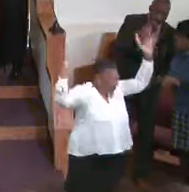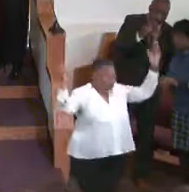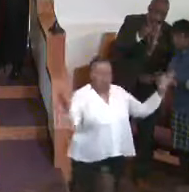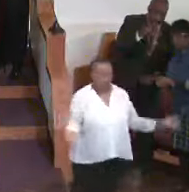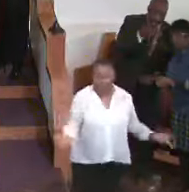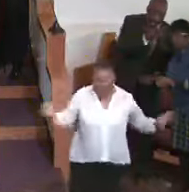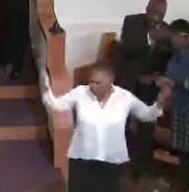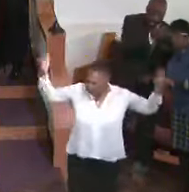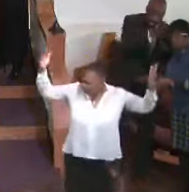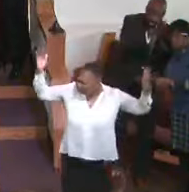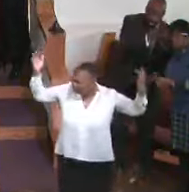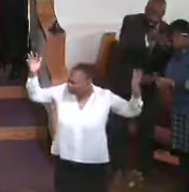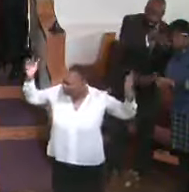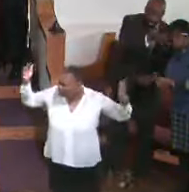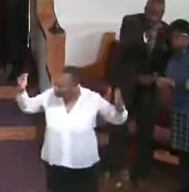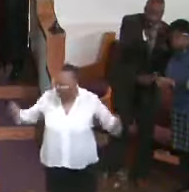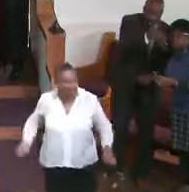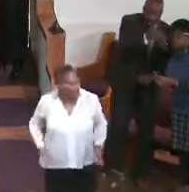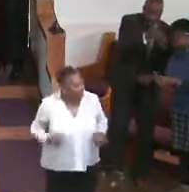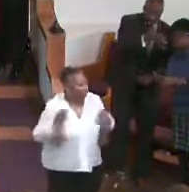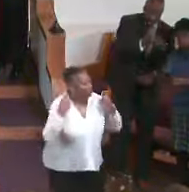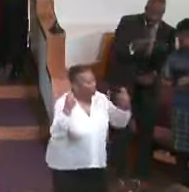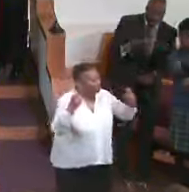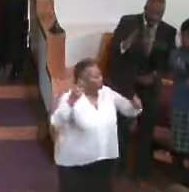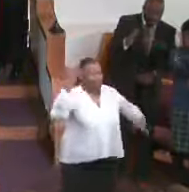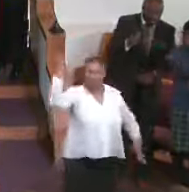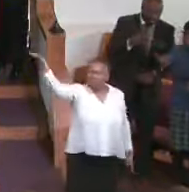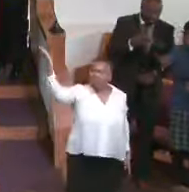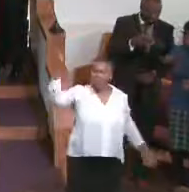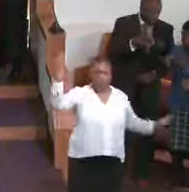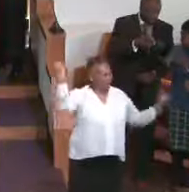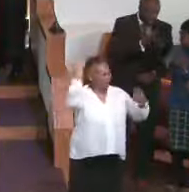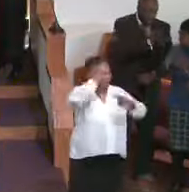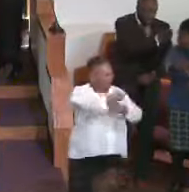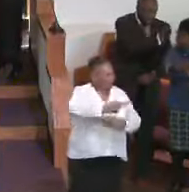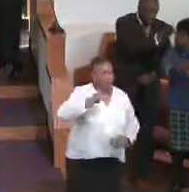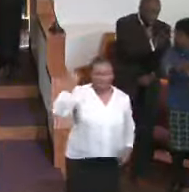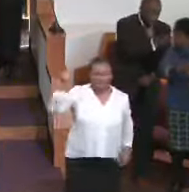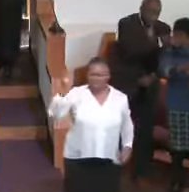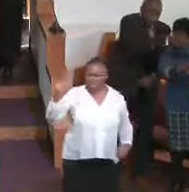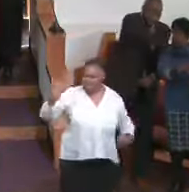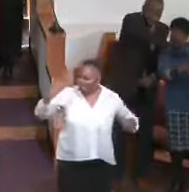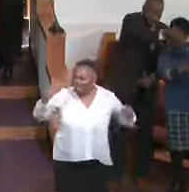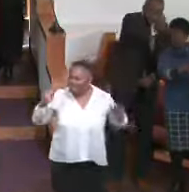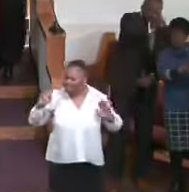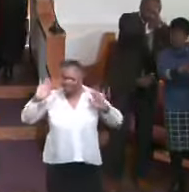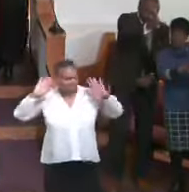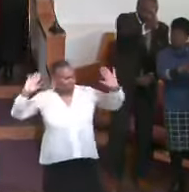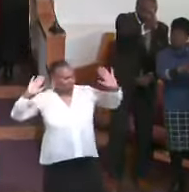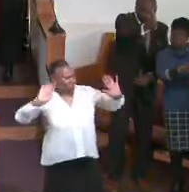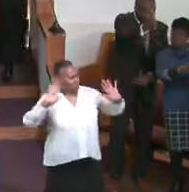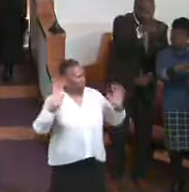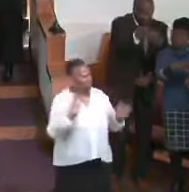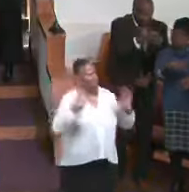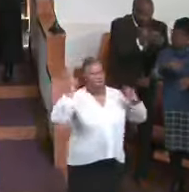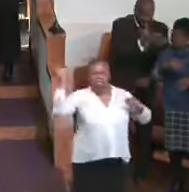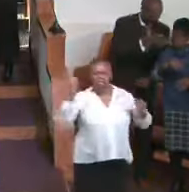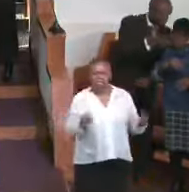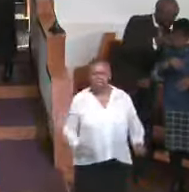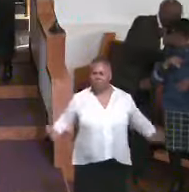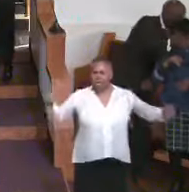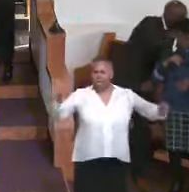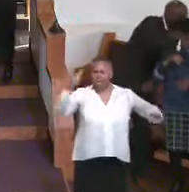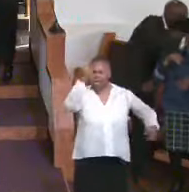morning? Can you give it to him on this morning? He's a worthy God. He's a mighty God. He's a